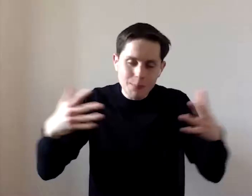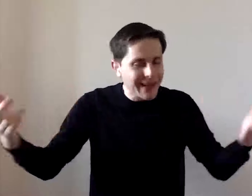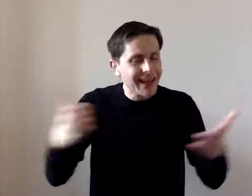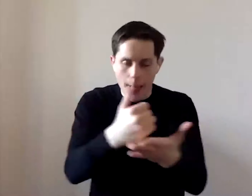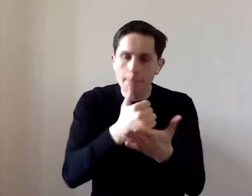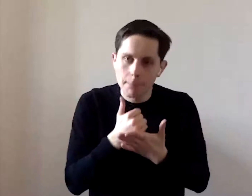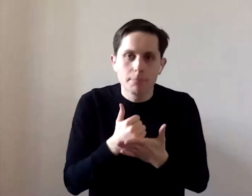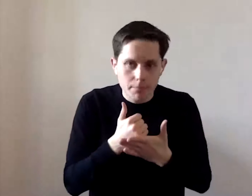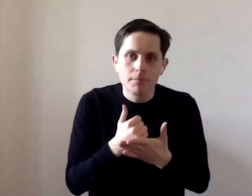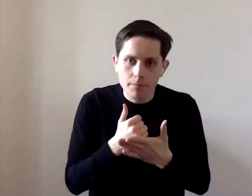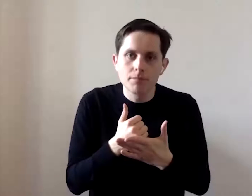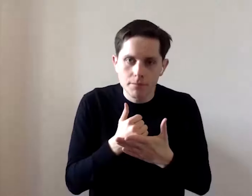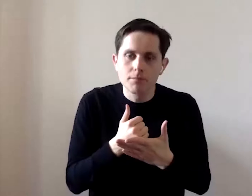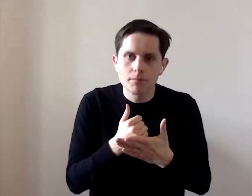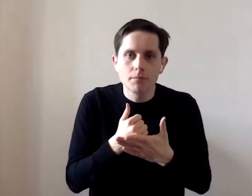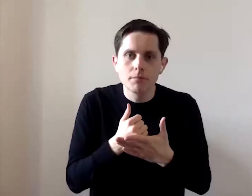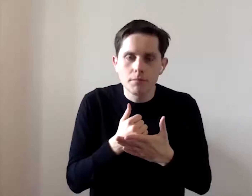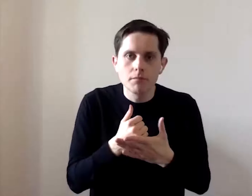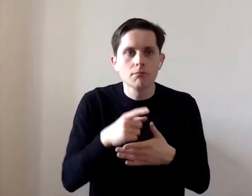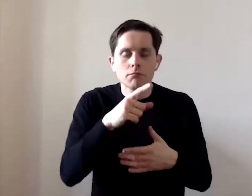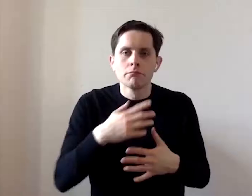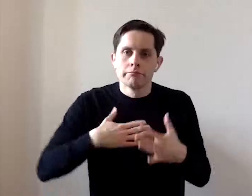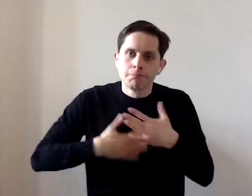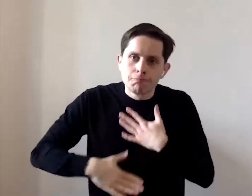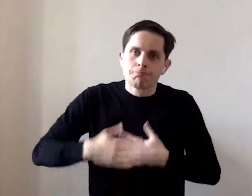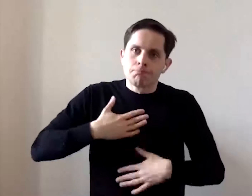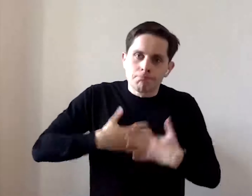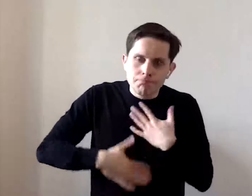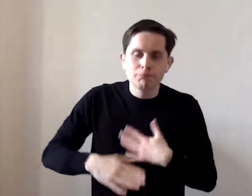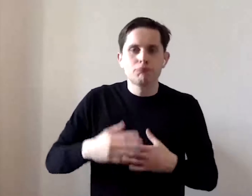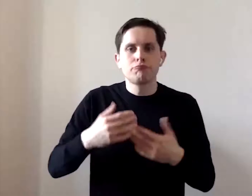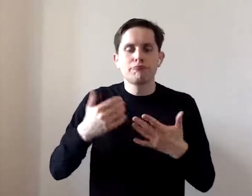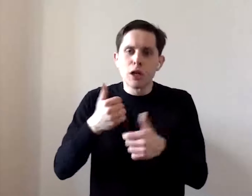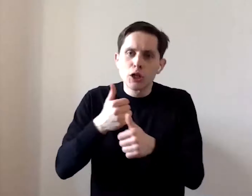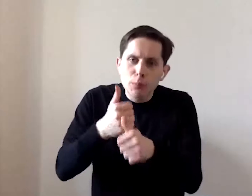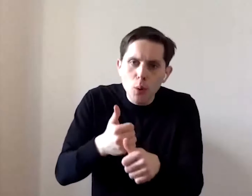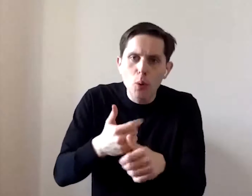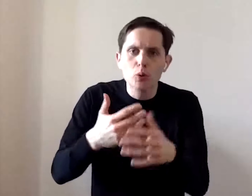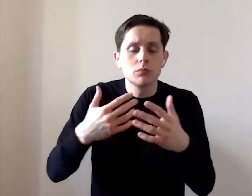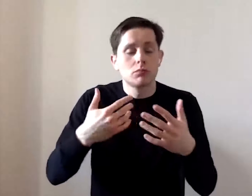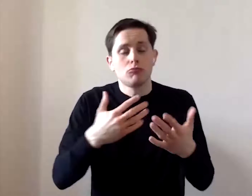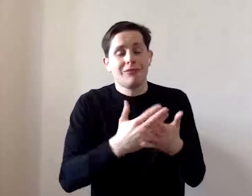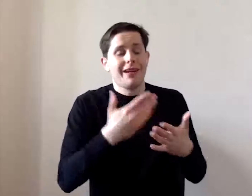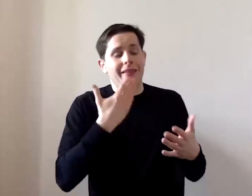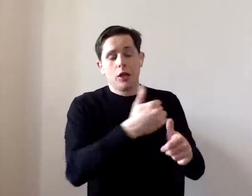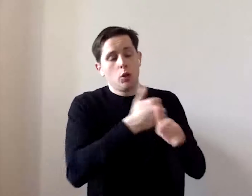went over and above to compensate for that, you know, giving me their time, giving me their